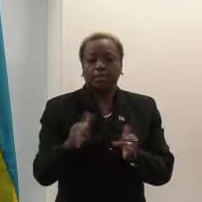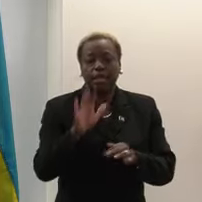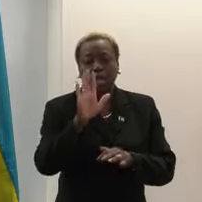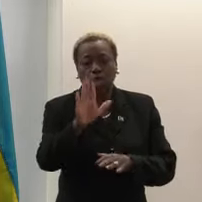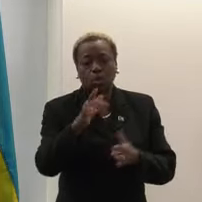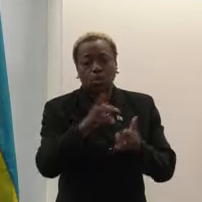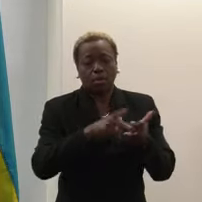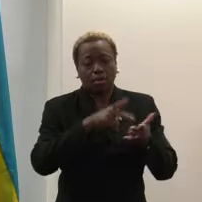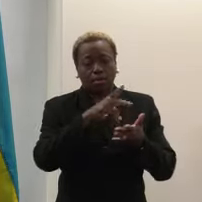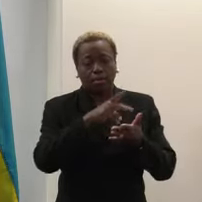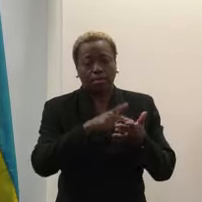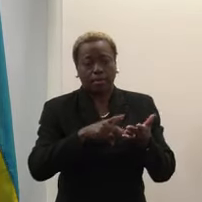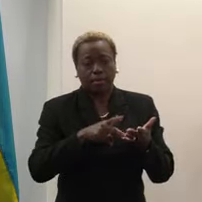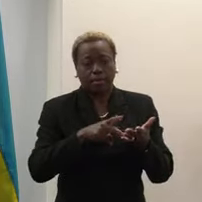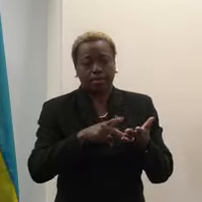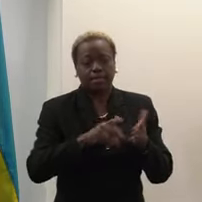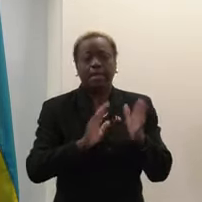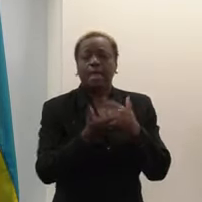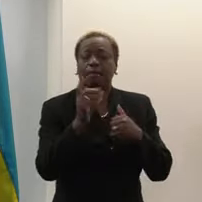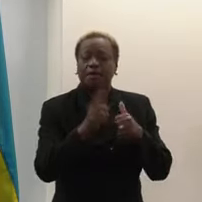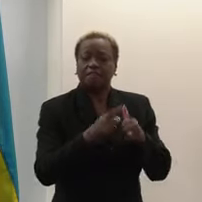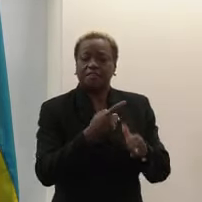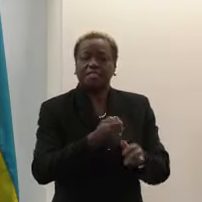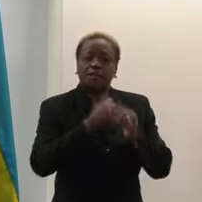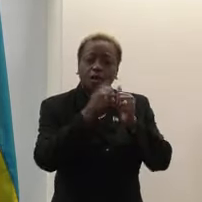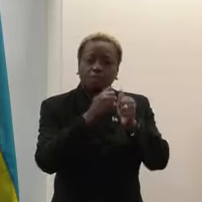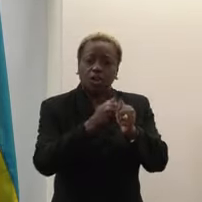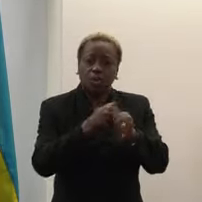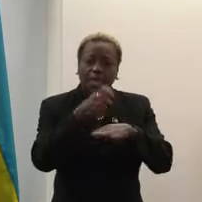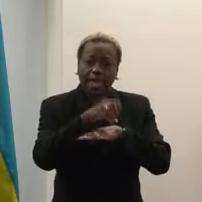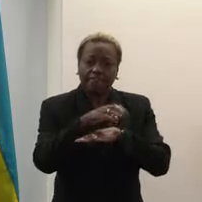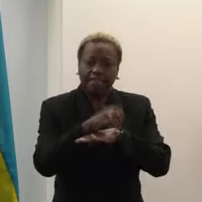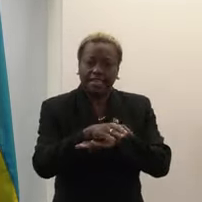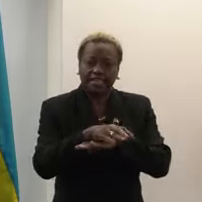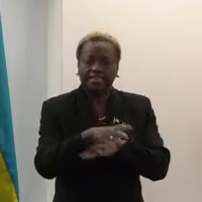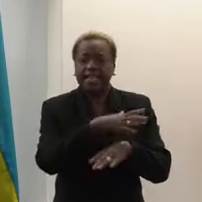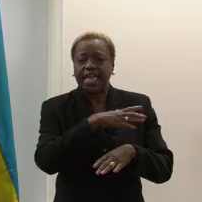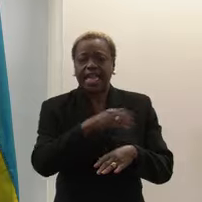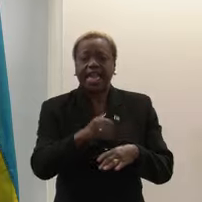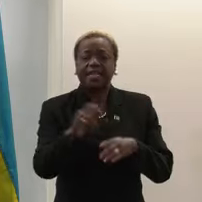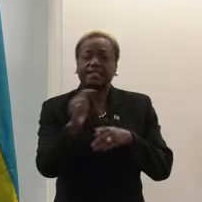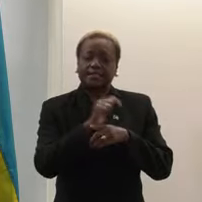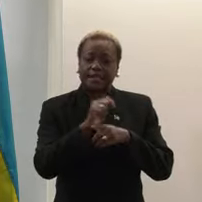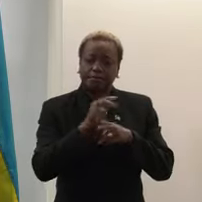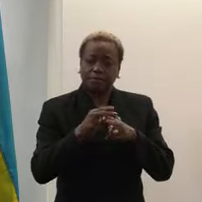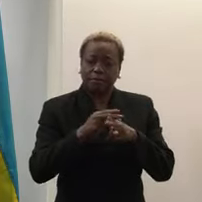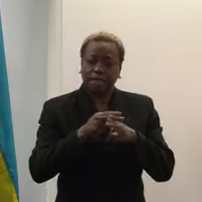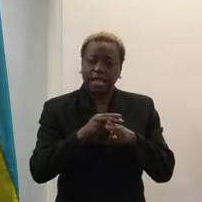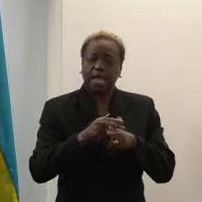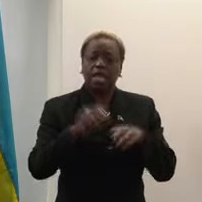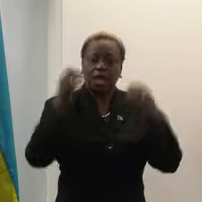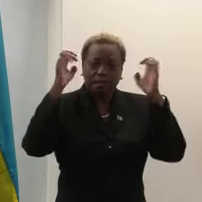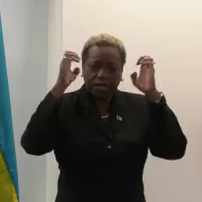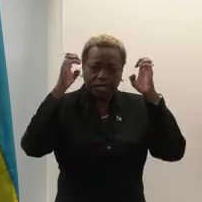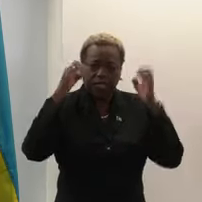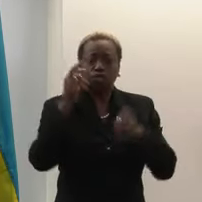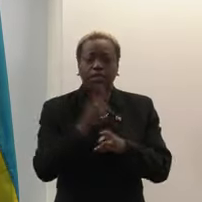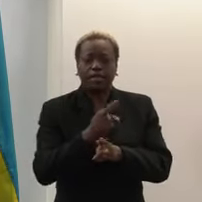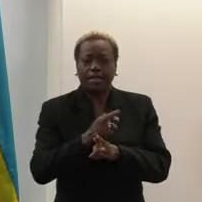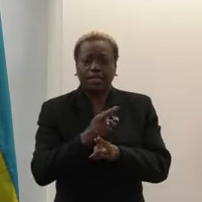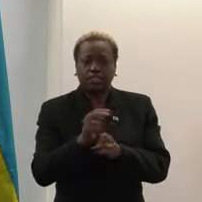part by firstly following advice and the temporary emergency regulations.